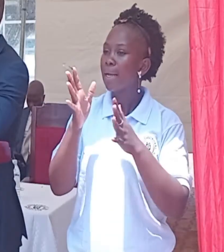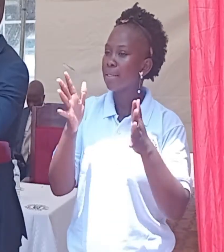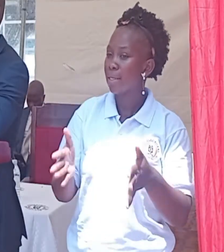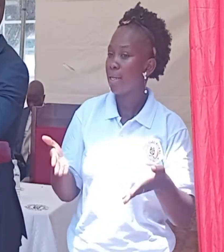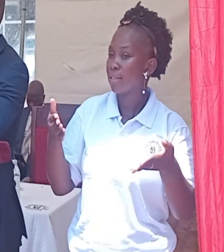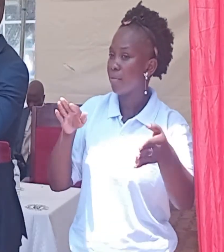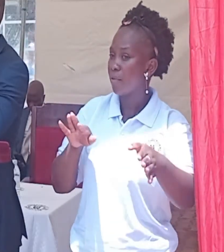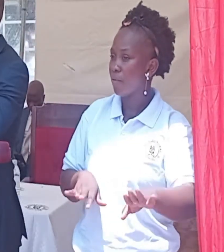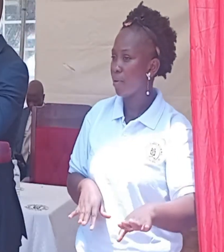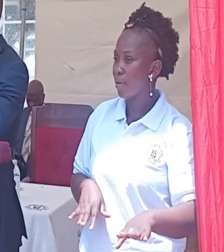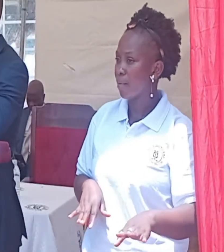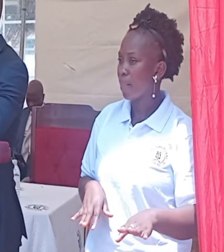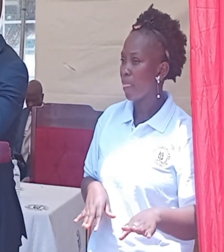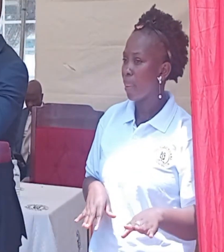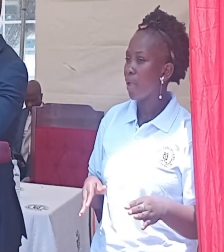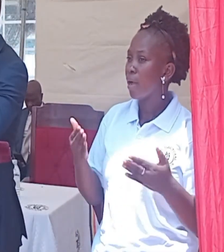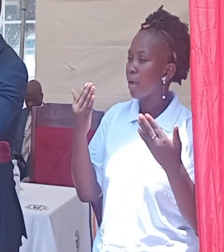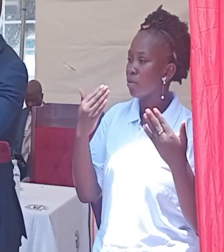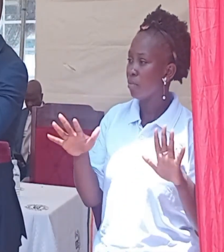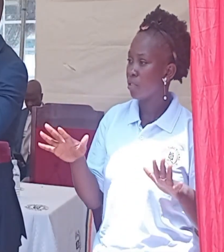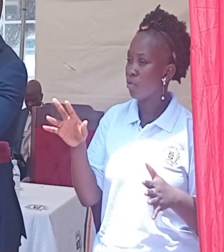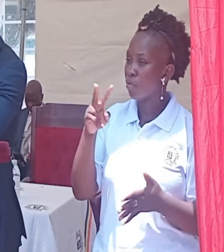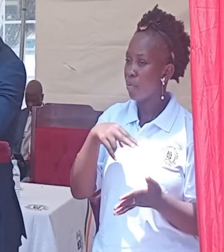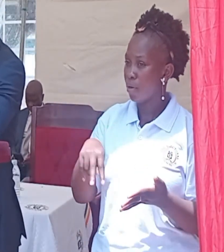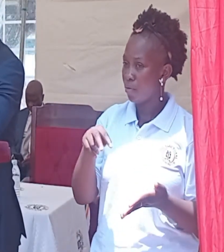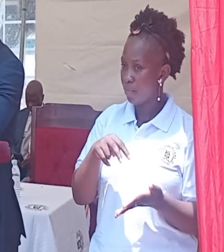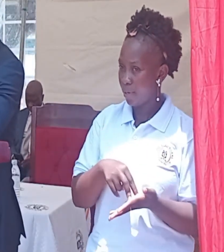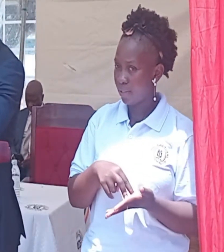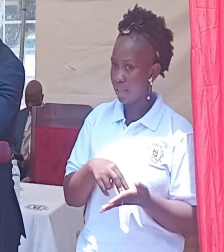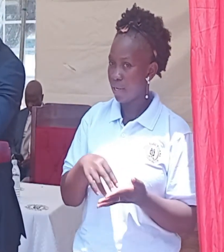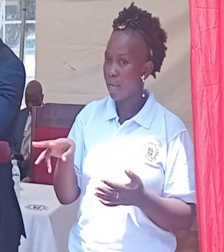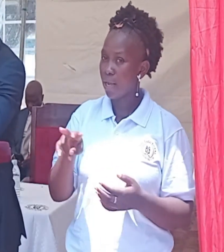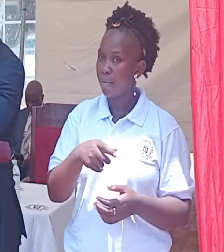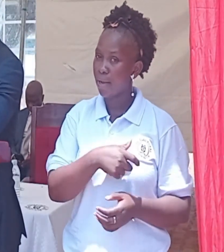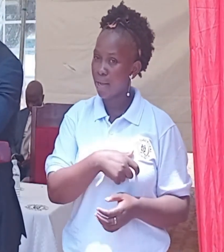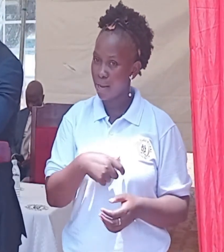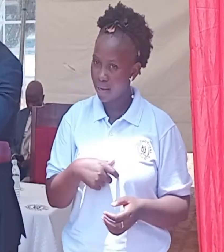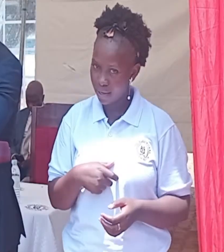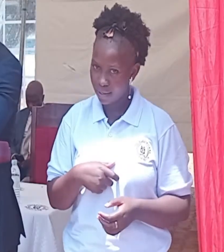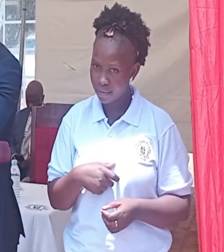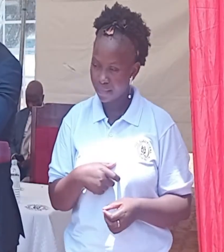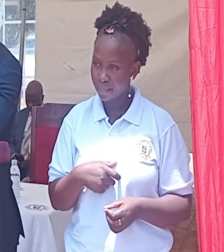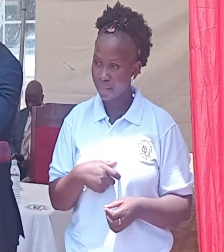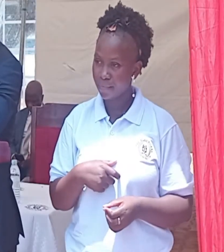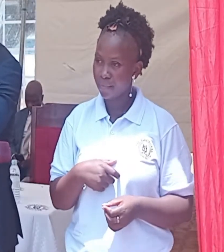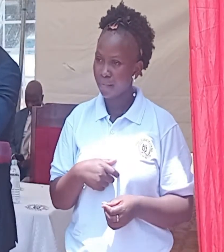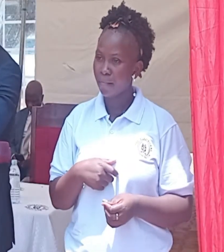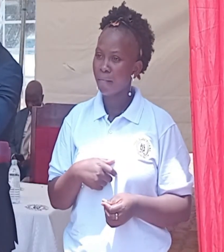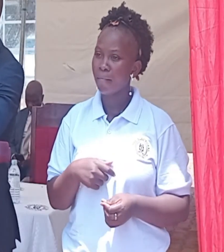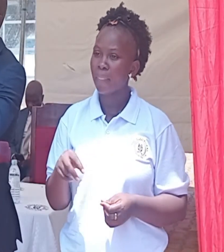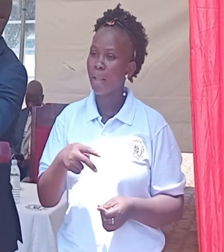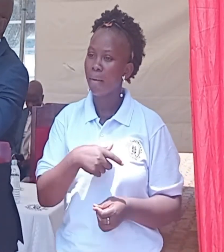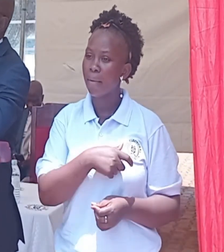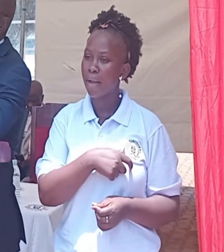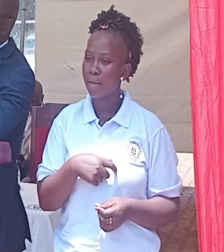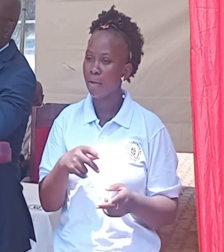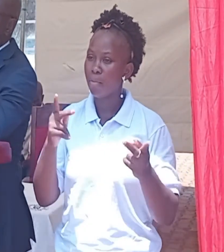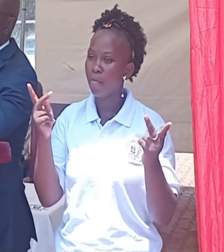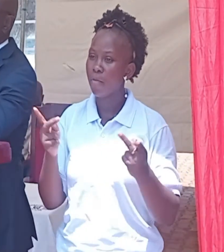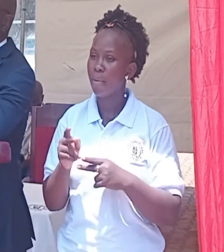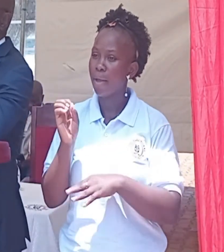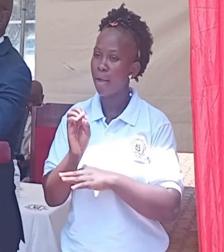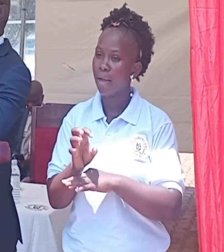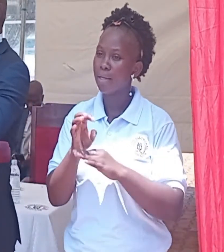abafudde nga twamaze okubasunsulamu ng'aba candidates abasunsuddwamu nga bacandidates ku bifo bya